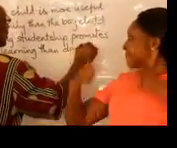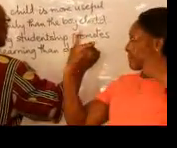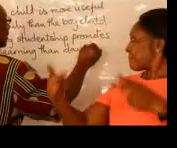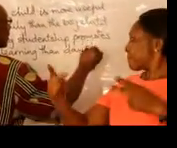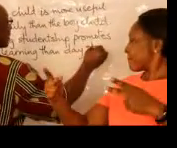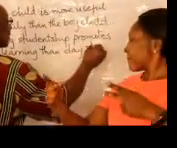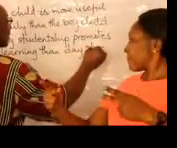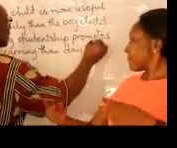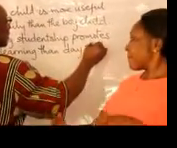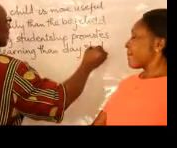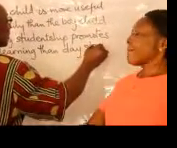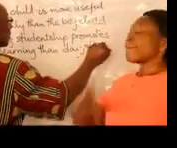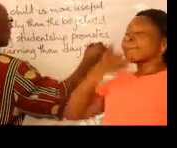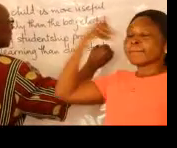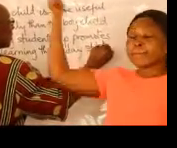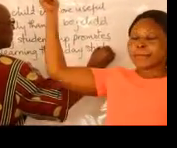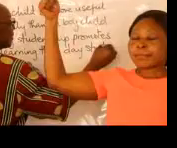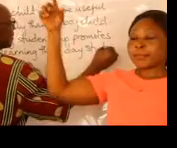studentship.